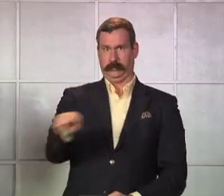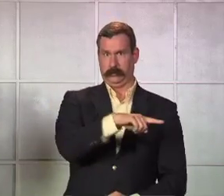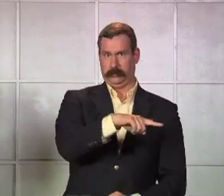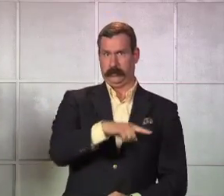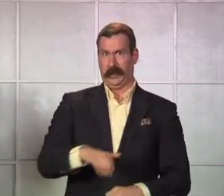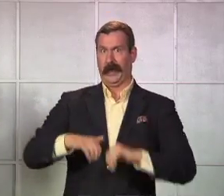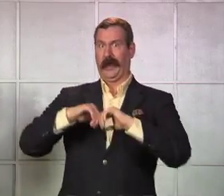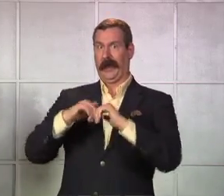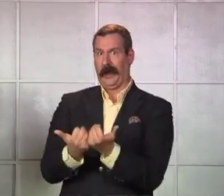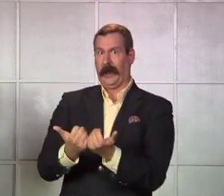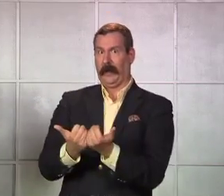teach others.